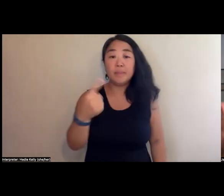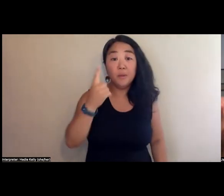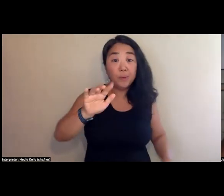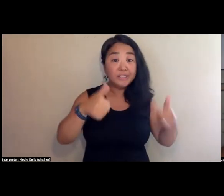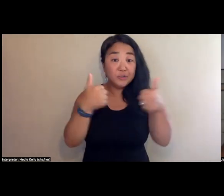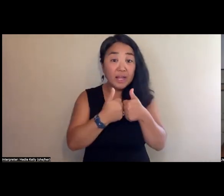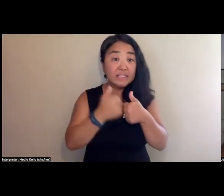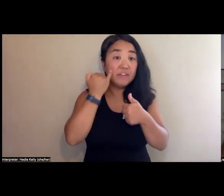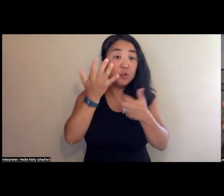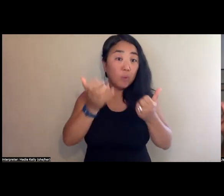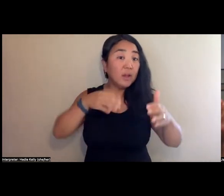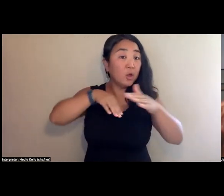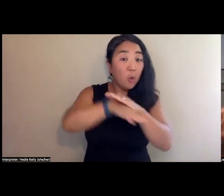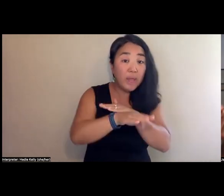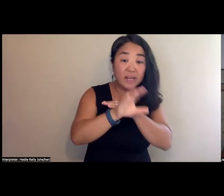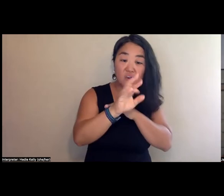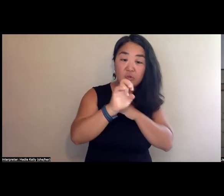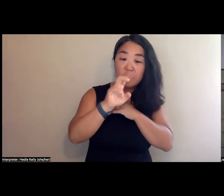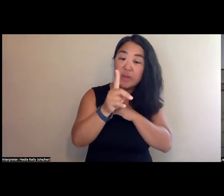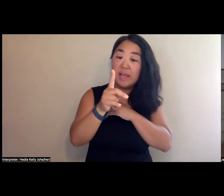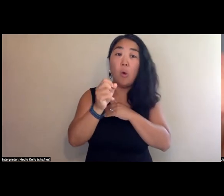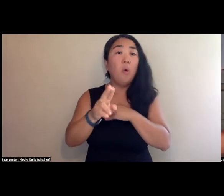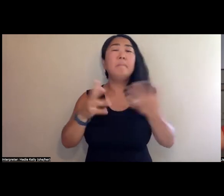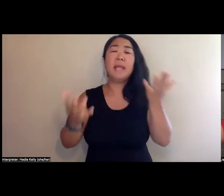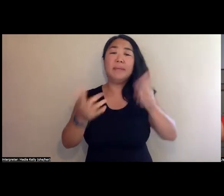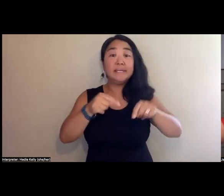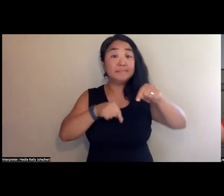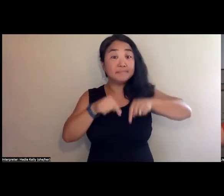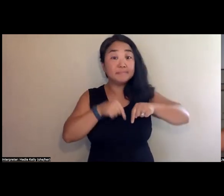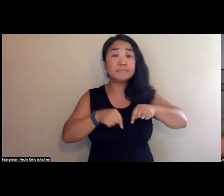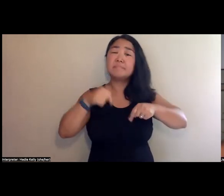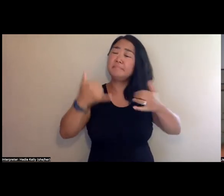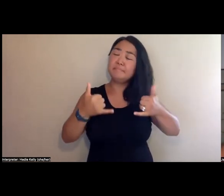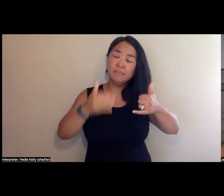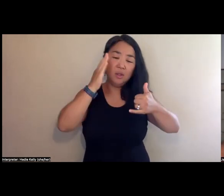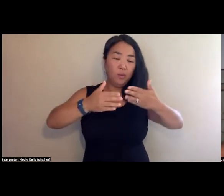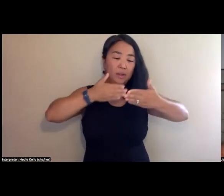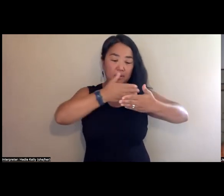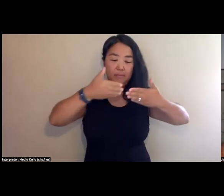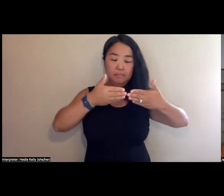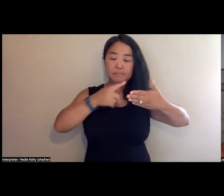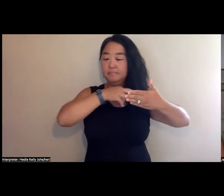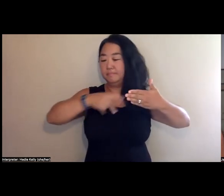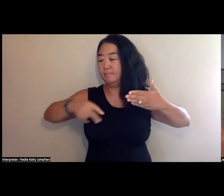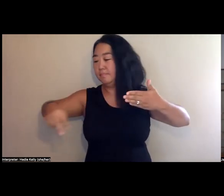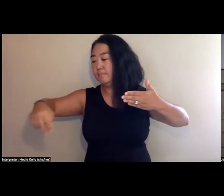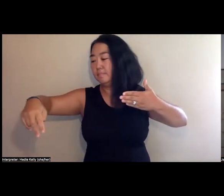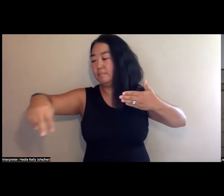creek, to rein it back in and be like, oh, today we're going to go down the sidewalk instead of through those brambles,